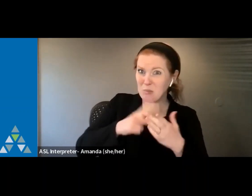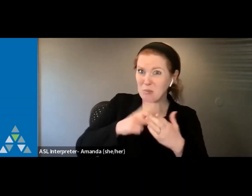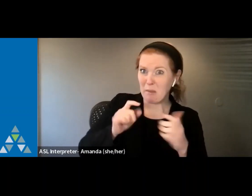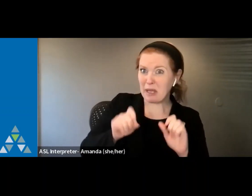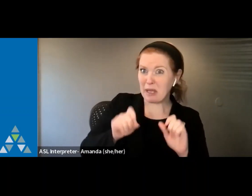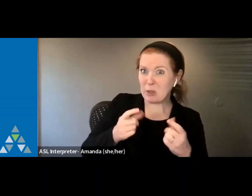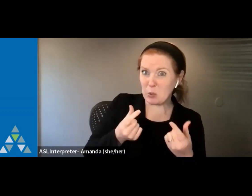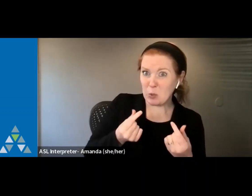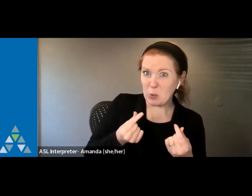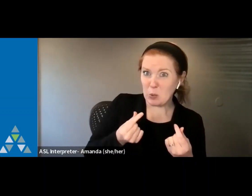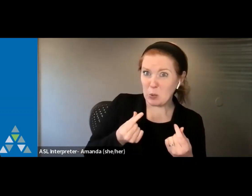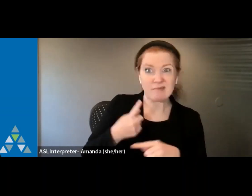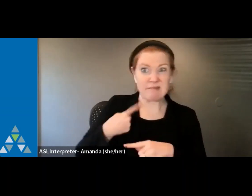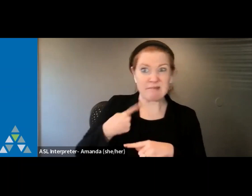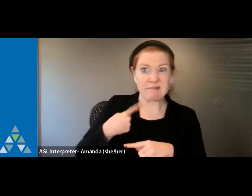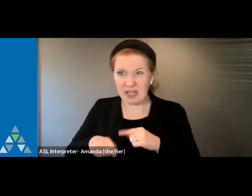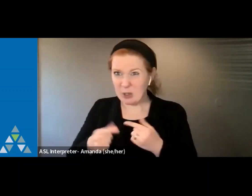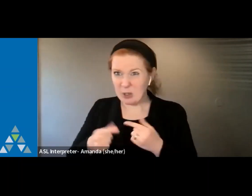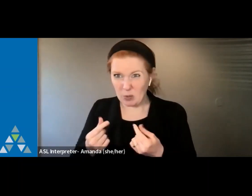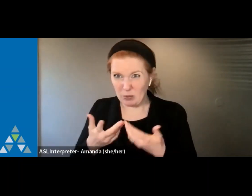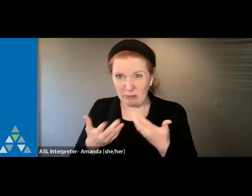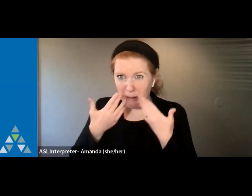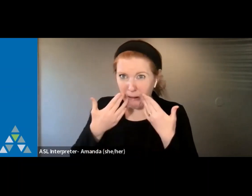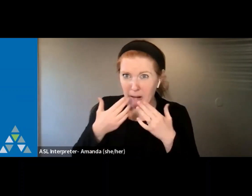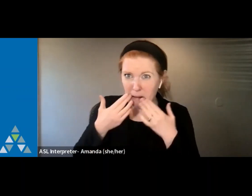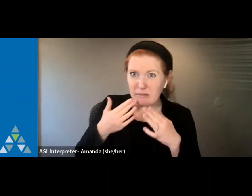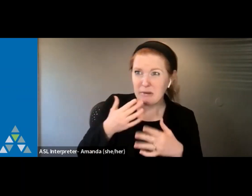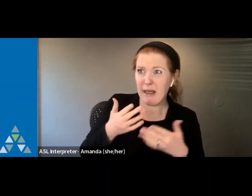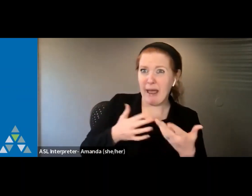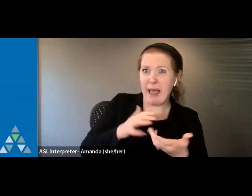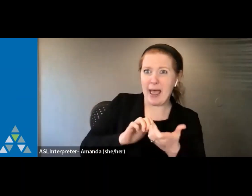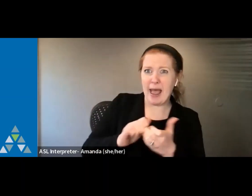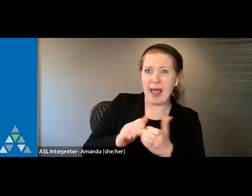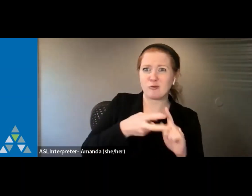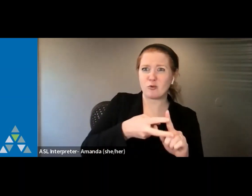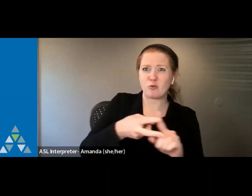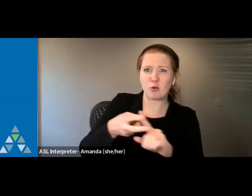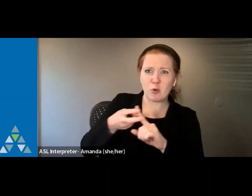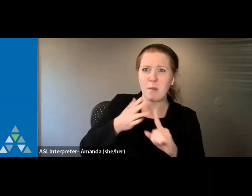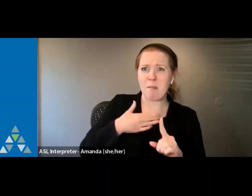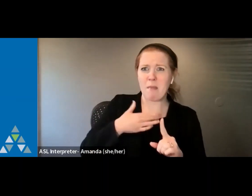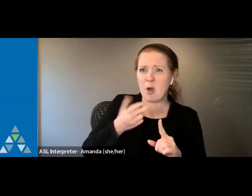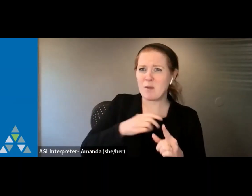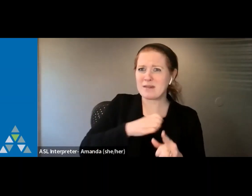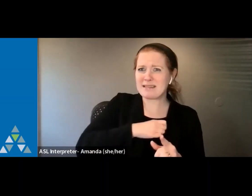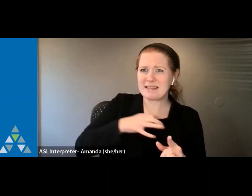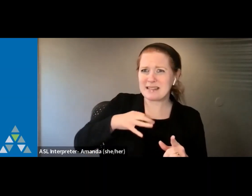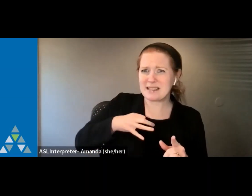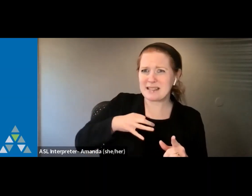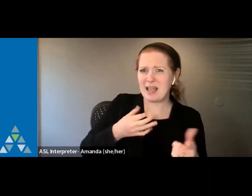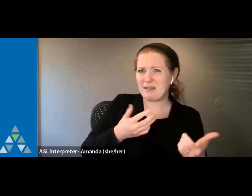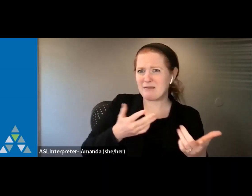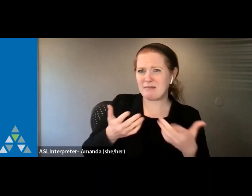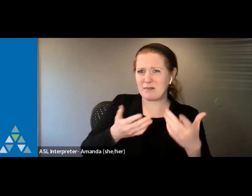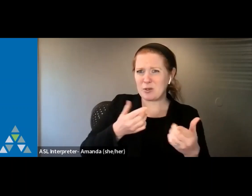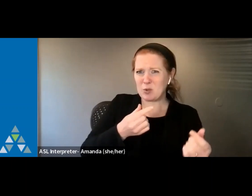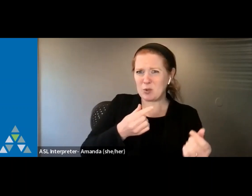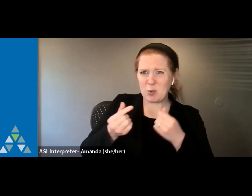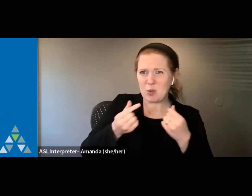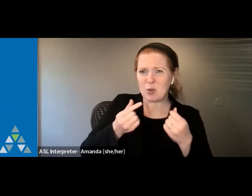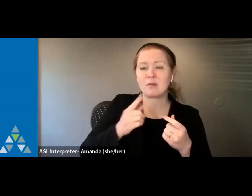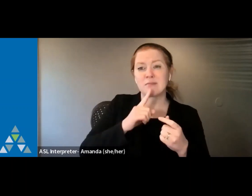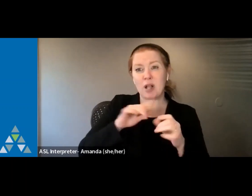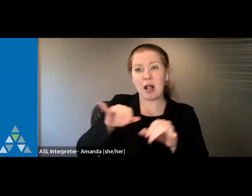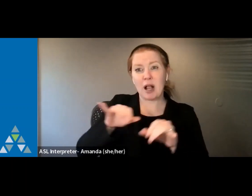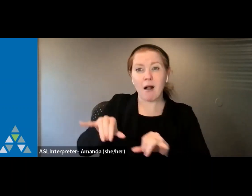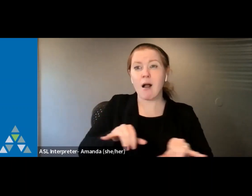to do in this program? I have no idea how to recruit my own staff. All of these, very common questions